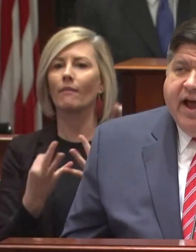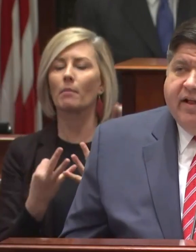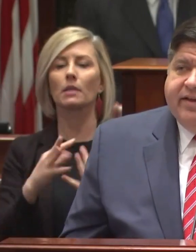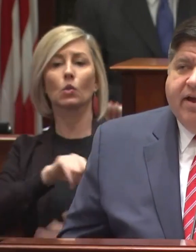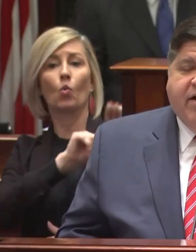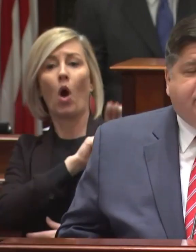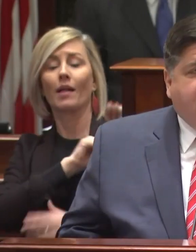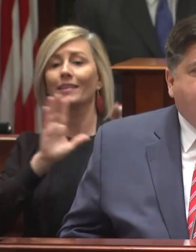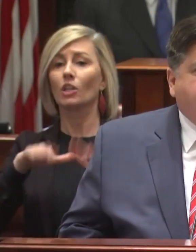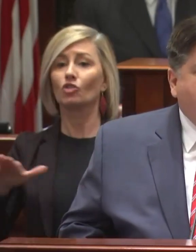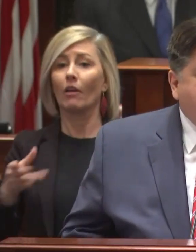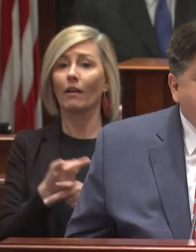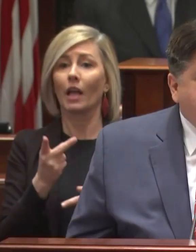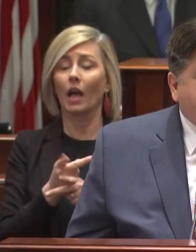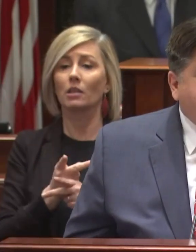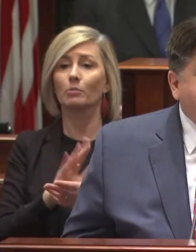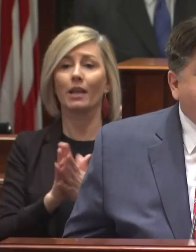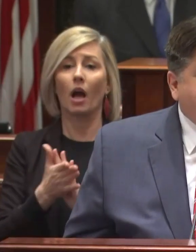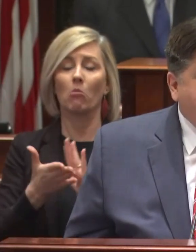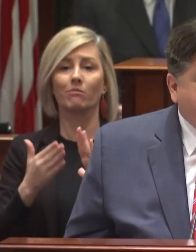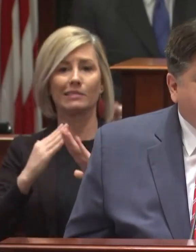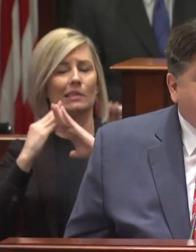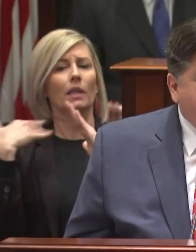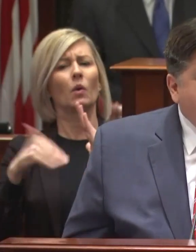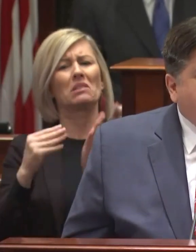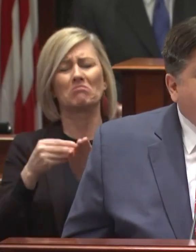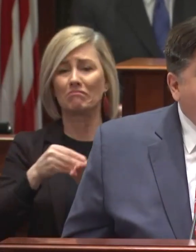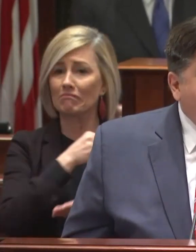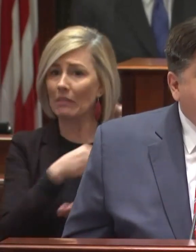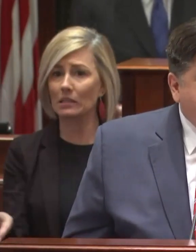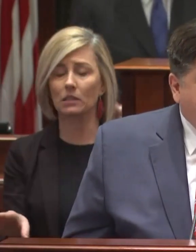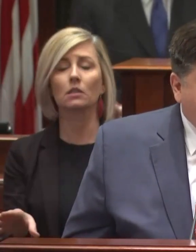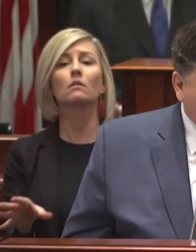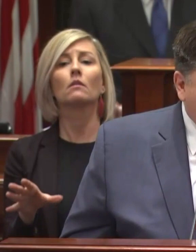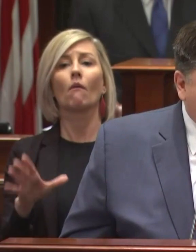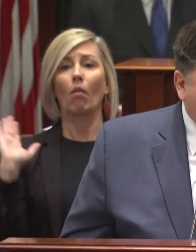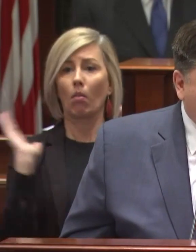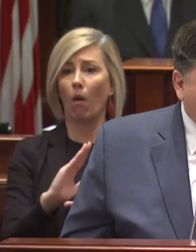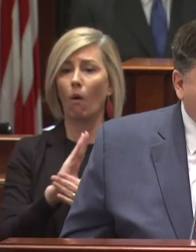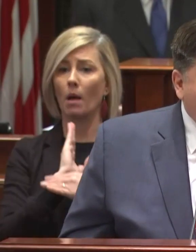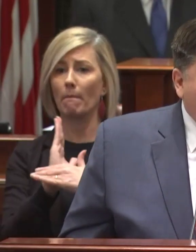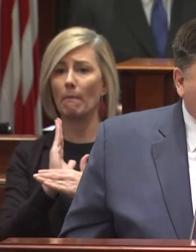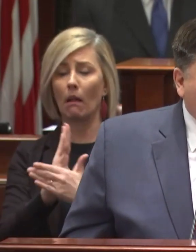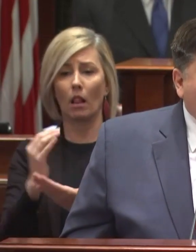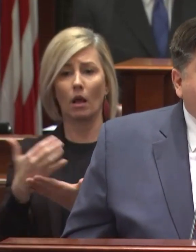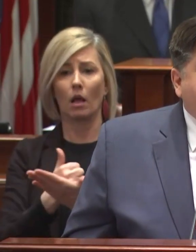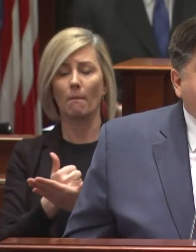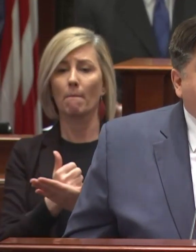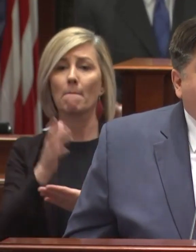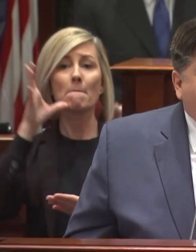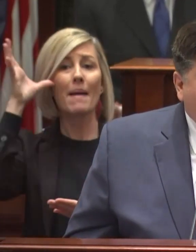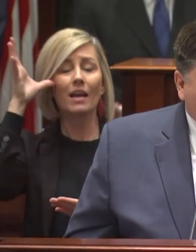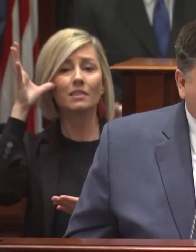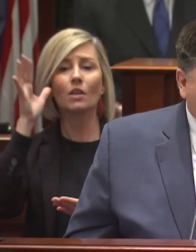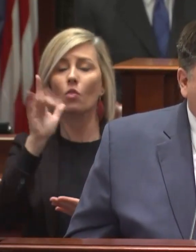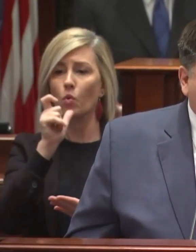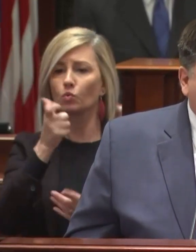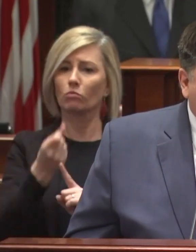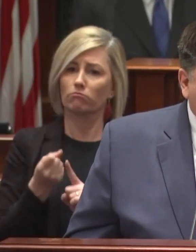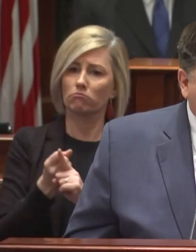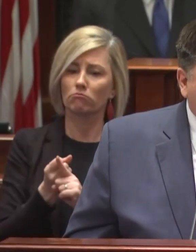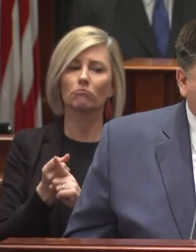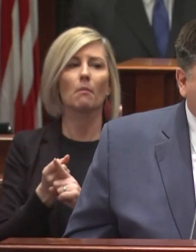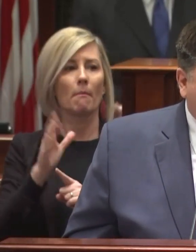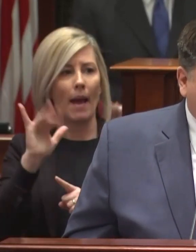quality childcare has become prohibitively expensive. Low and middle income parents are those hit the hardest by